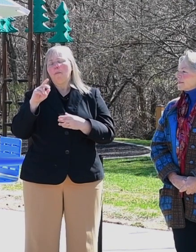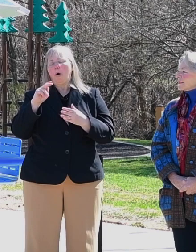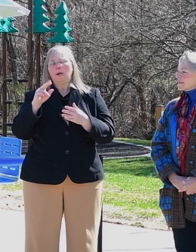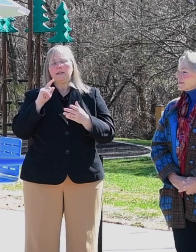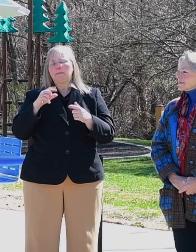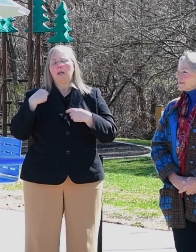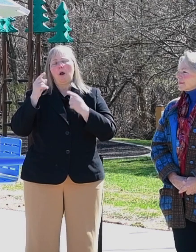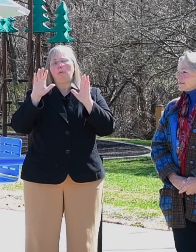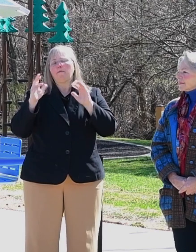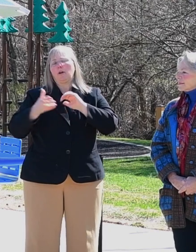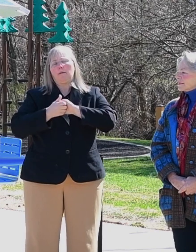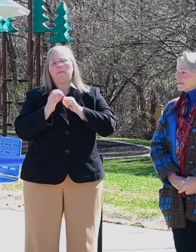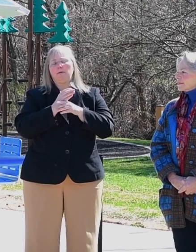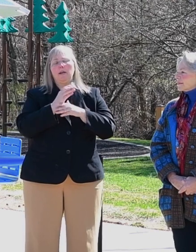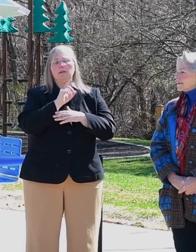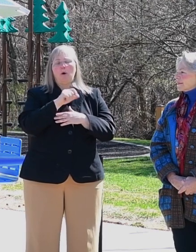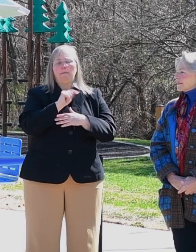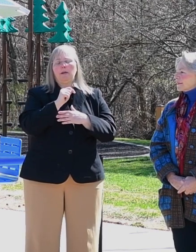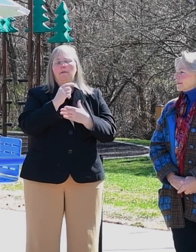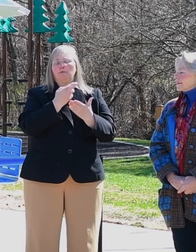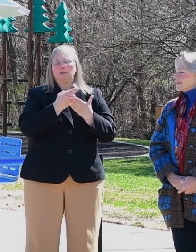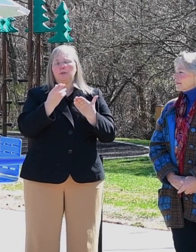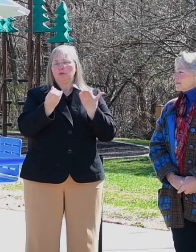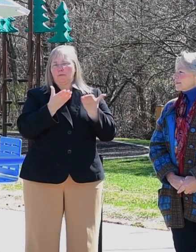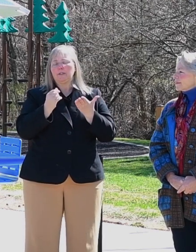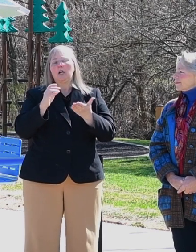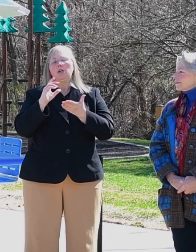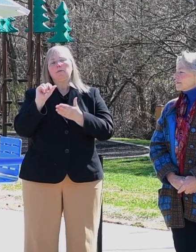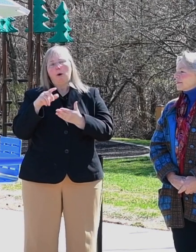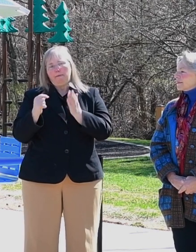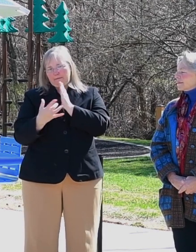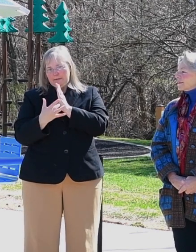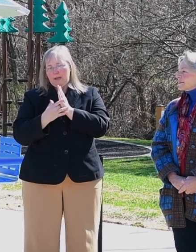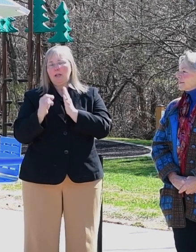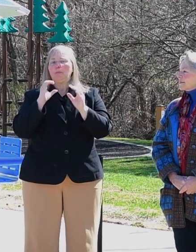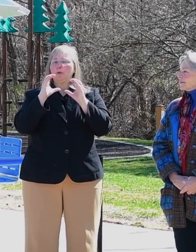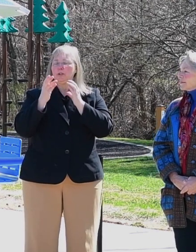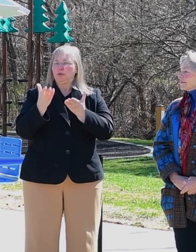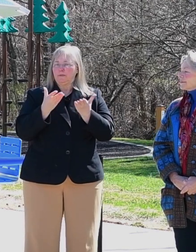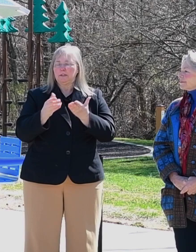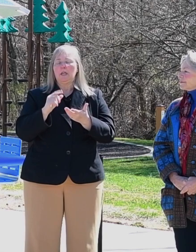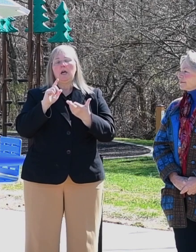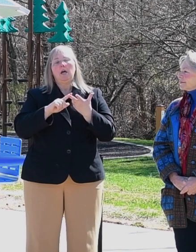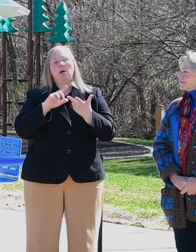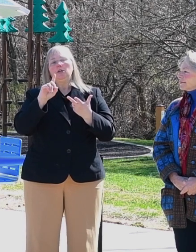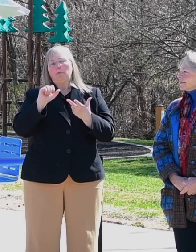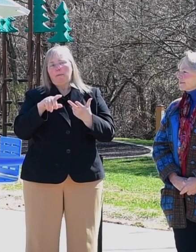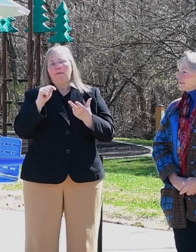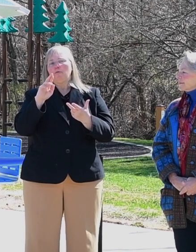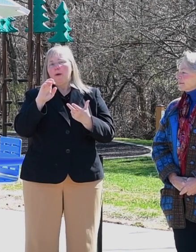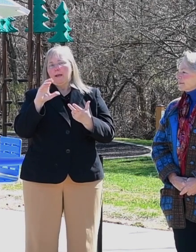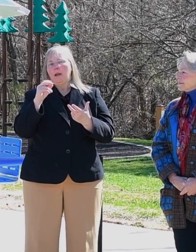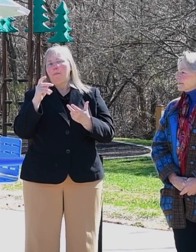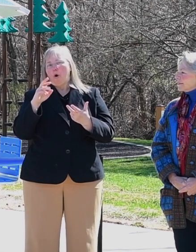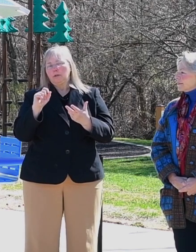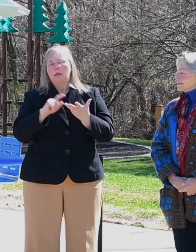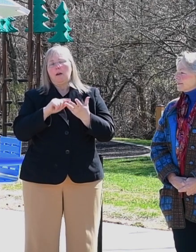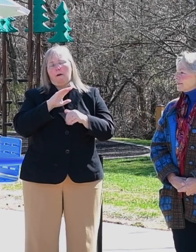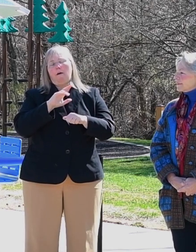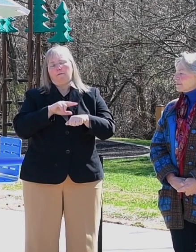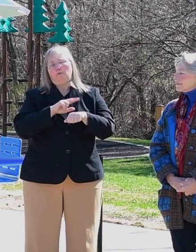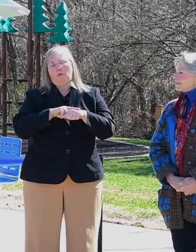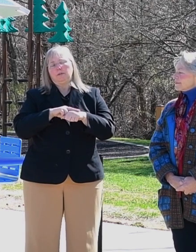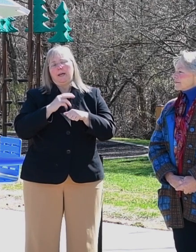and Services, the Department of Technology and Communication Services, the Department of Recreation and Parks, and of course the County